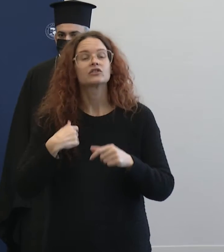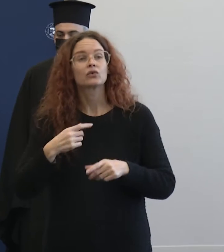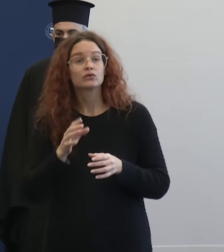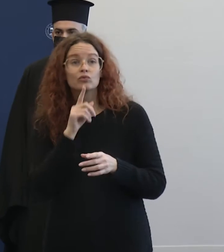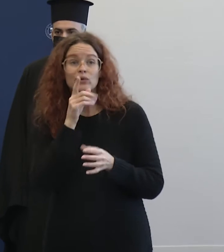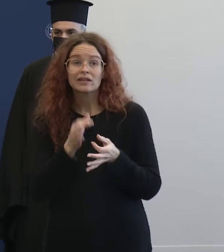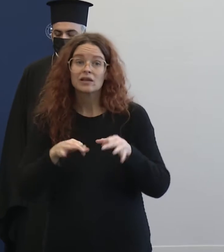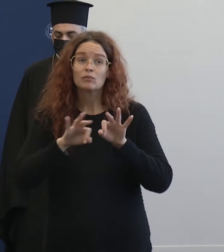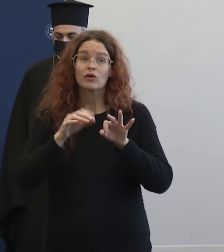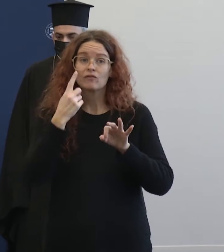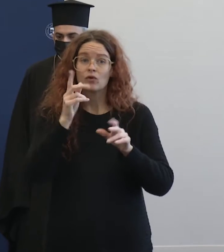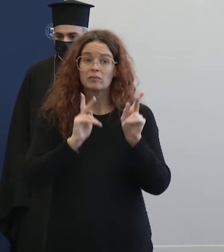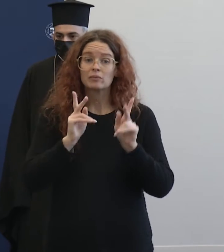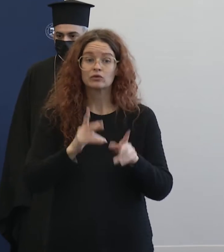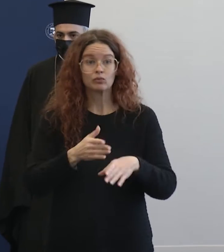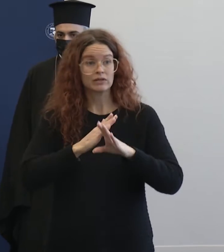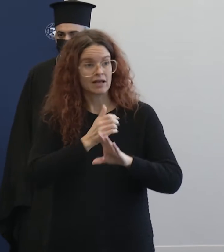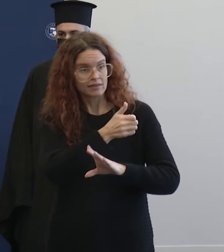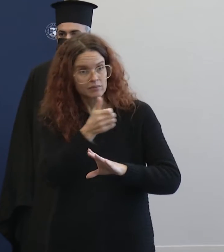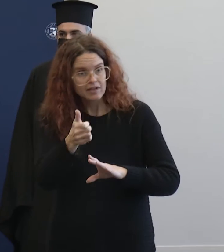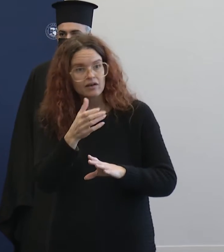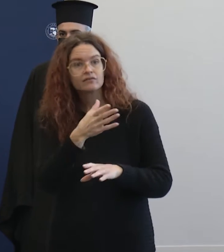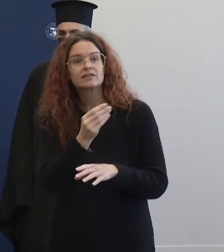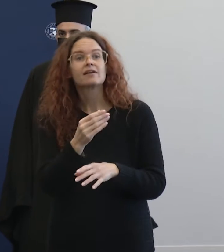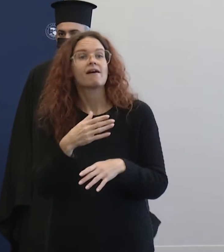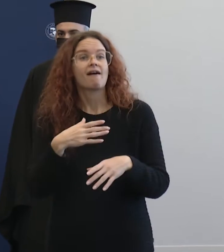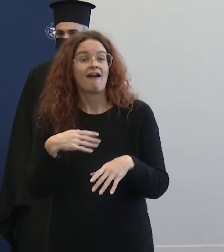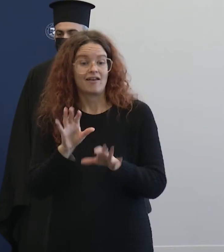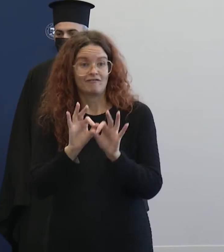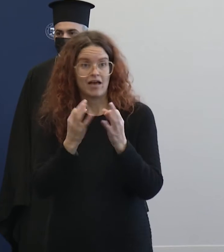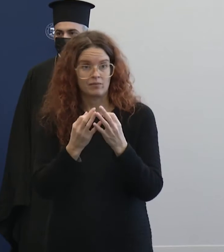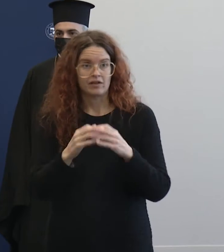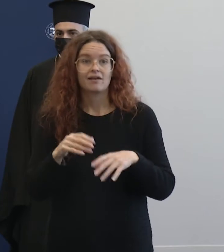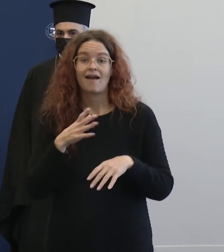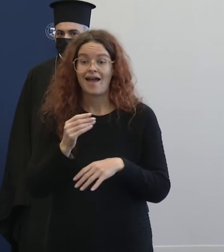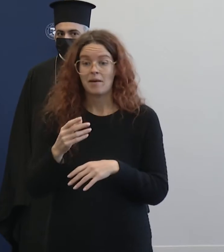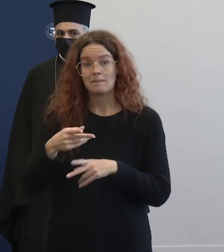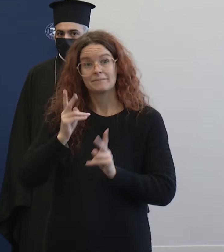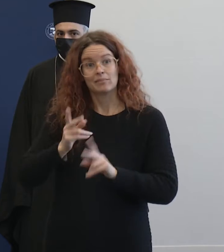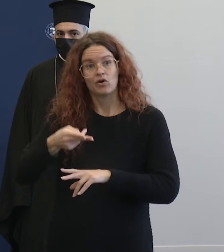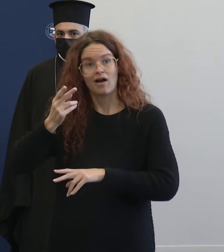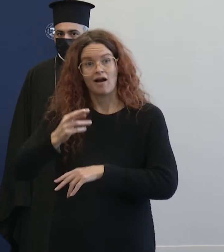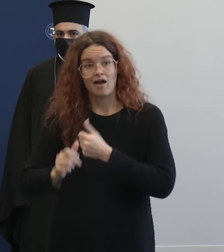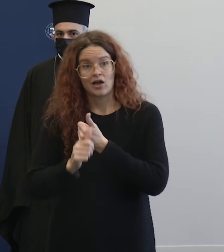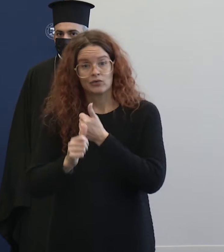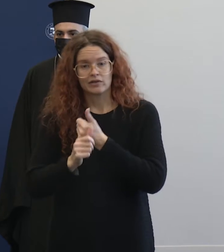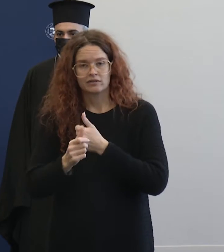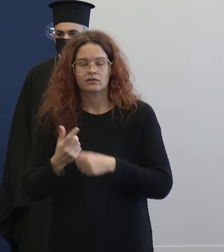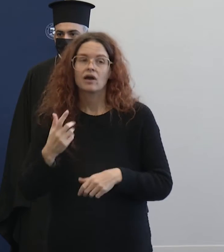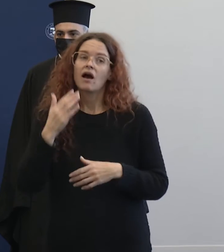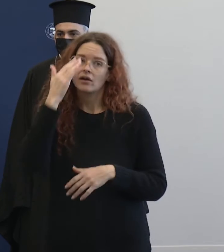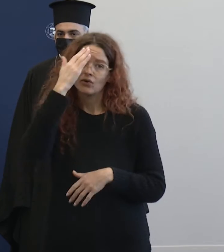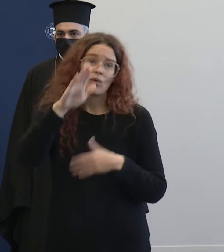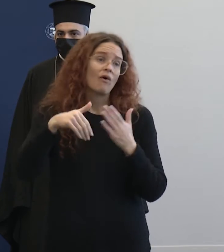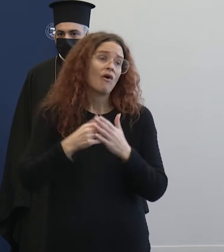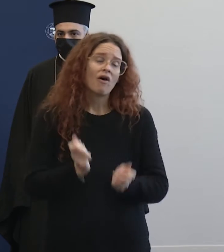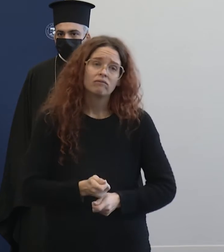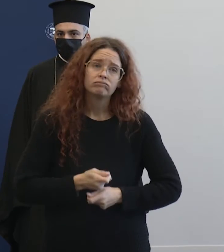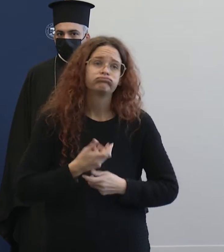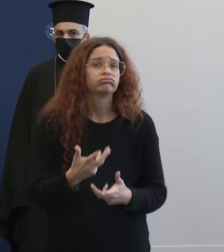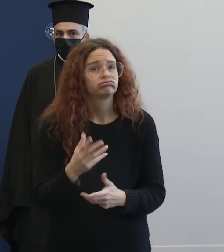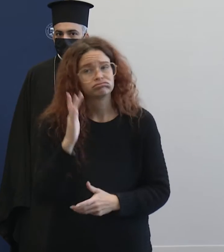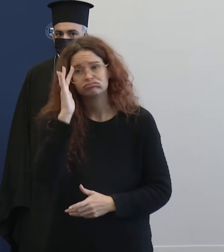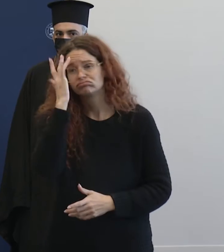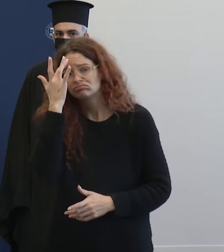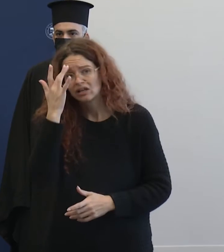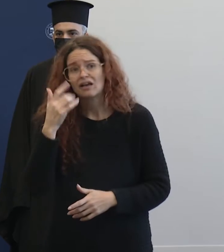those who are immunocompromised, and the greater community at large. I know we were all exhausted. And from this global